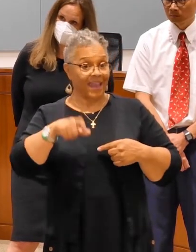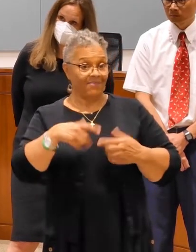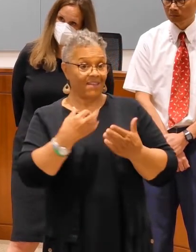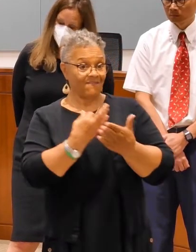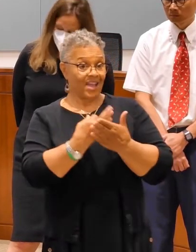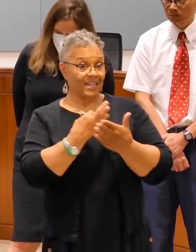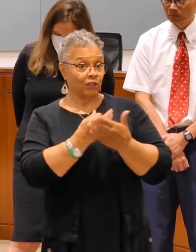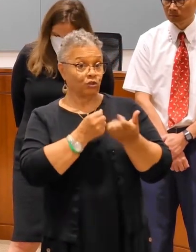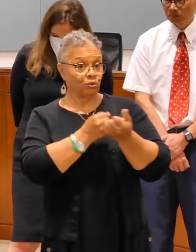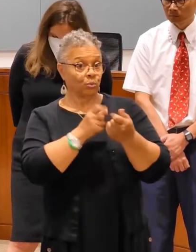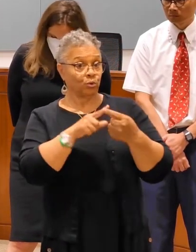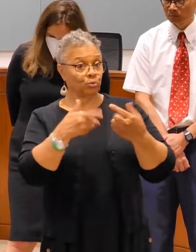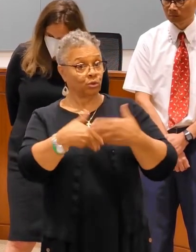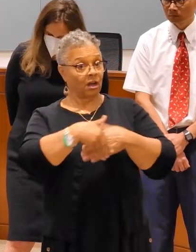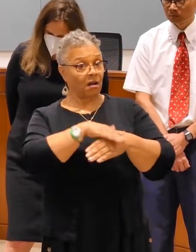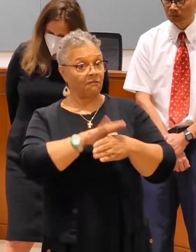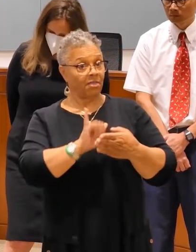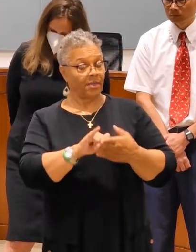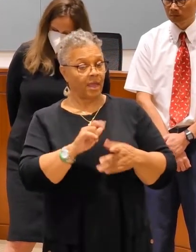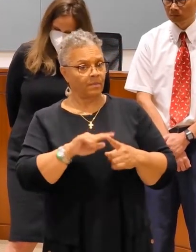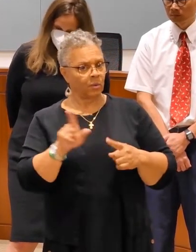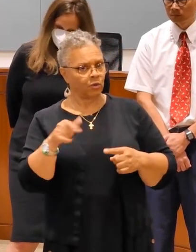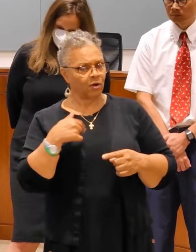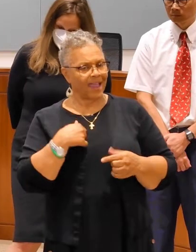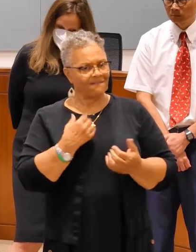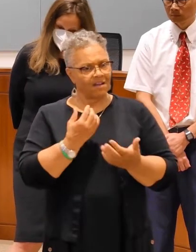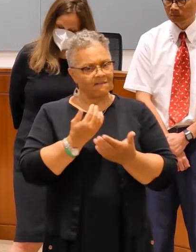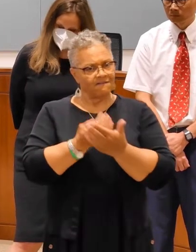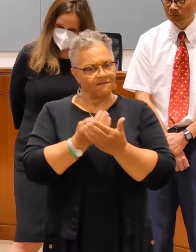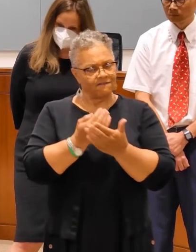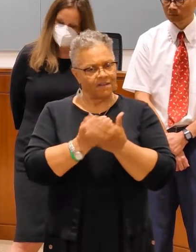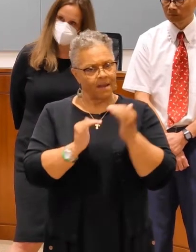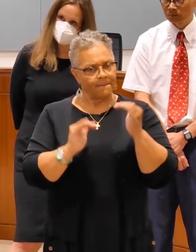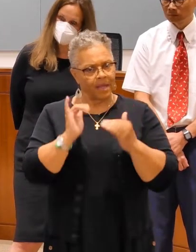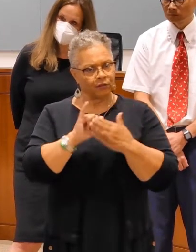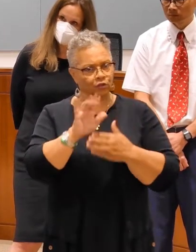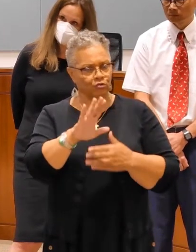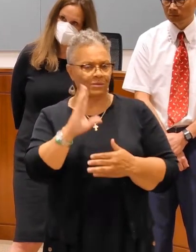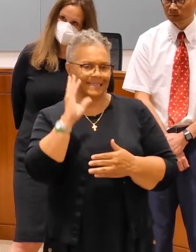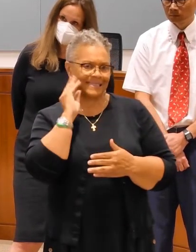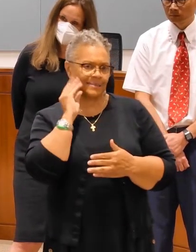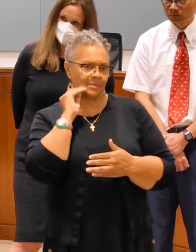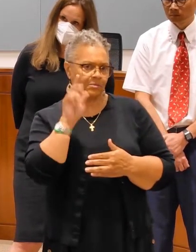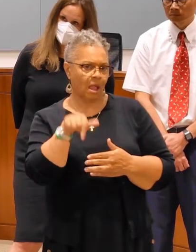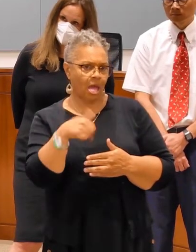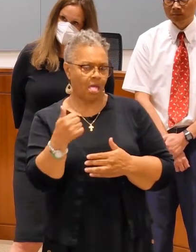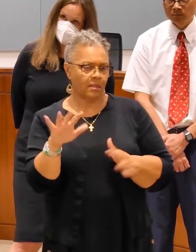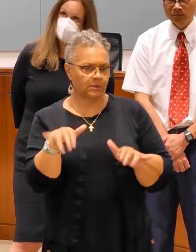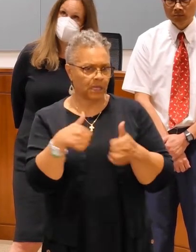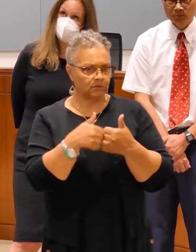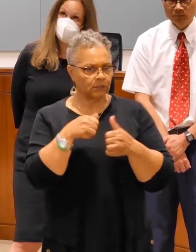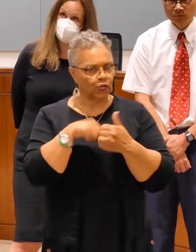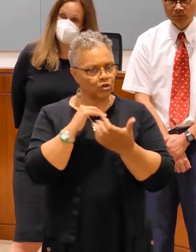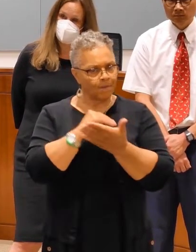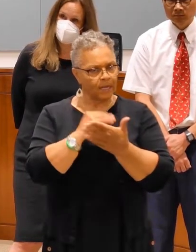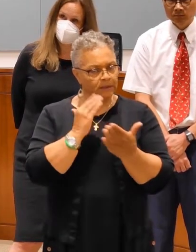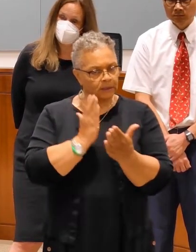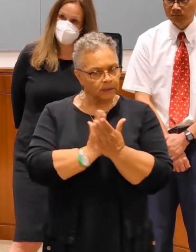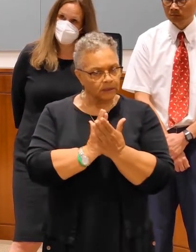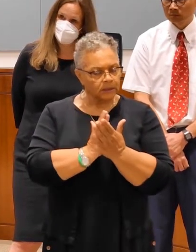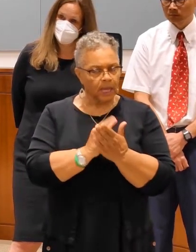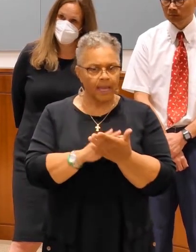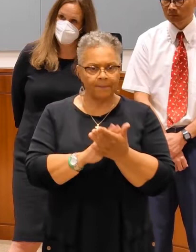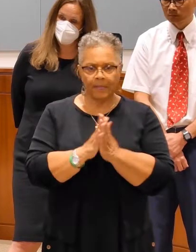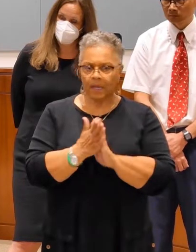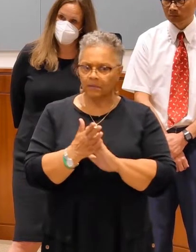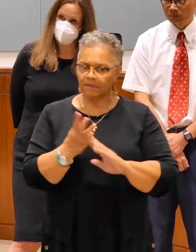to cover that. But when you have a fund balance and you're experiencing other challenges within your budget, it becomes